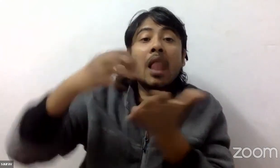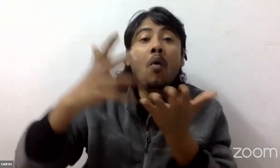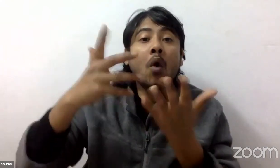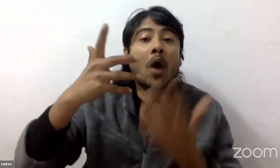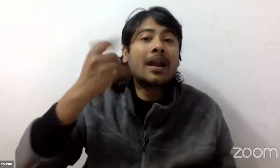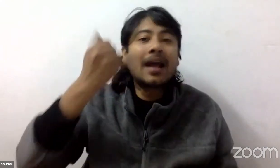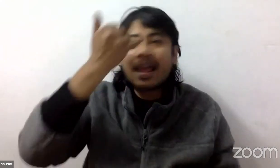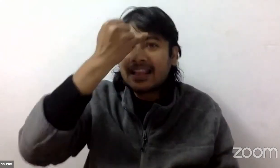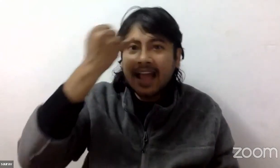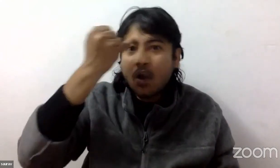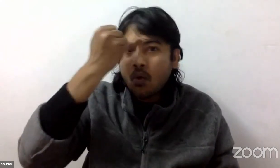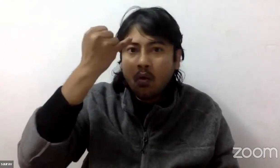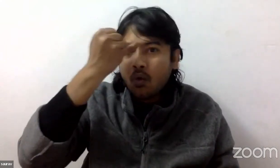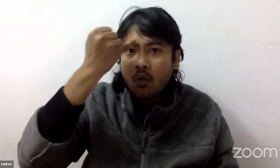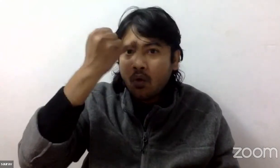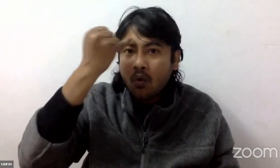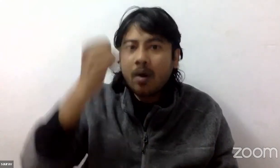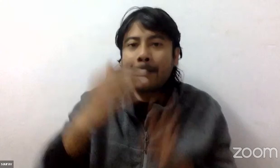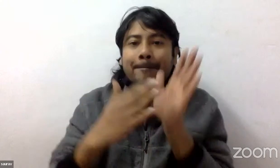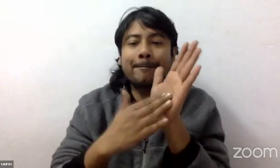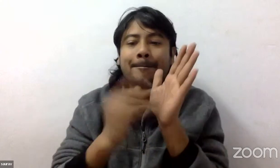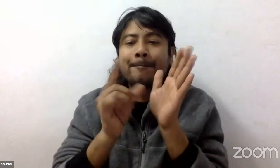til oil or sesame oil.